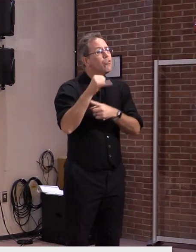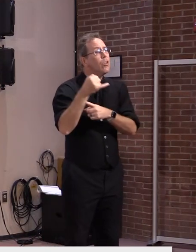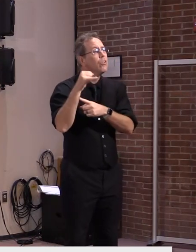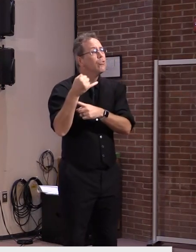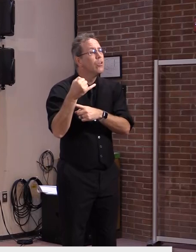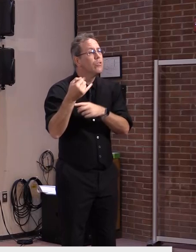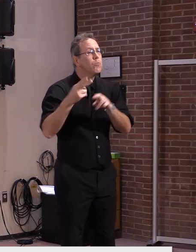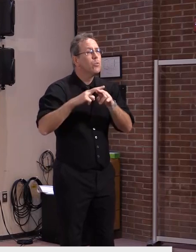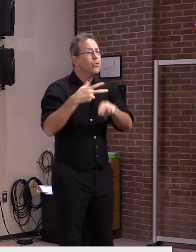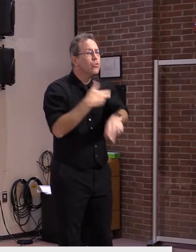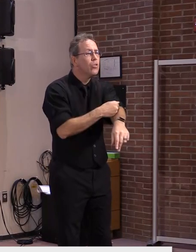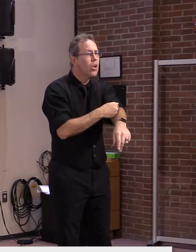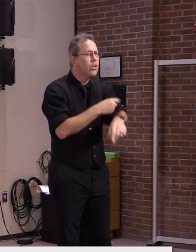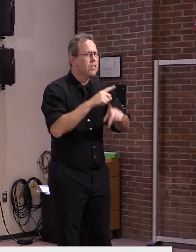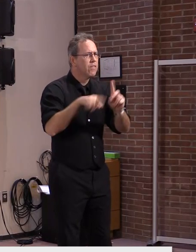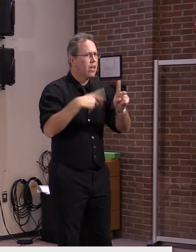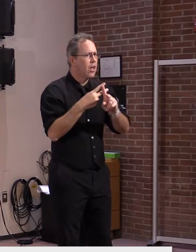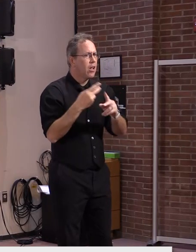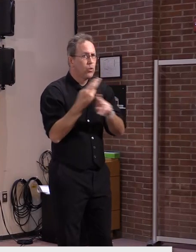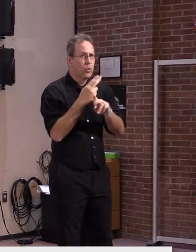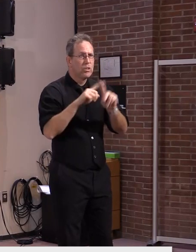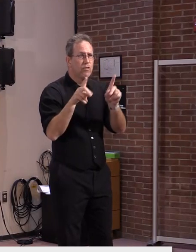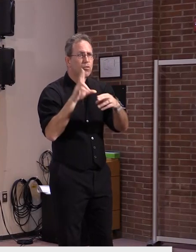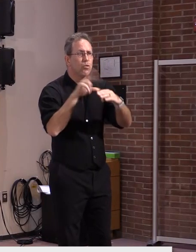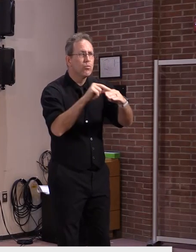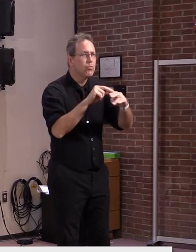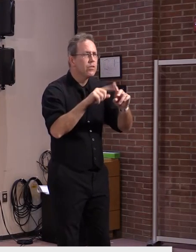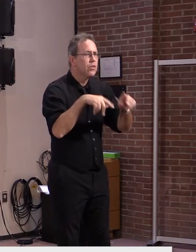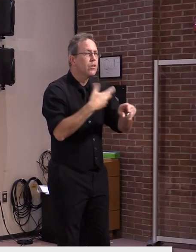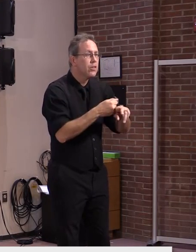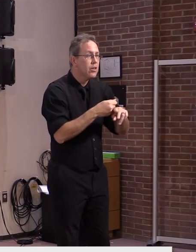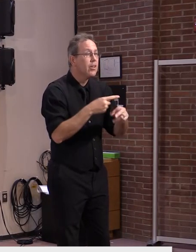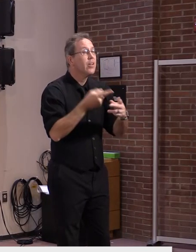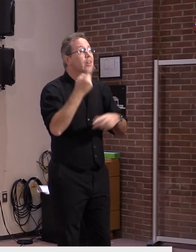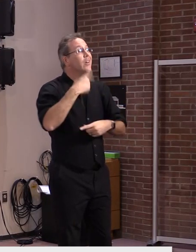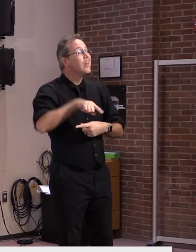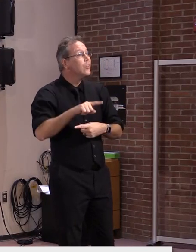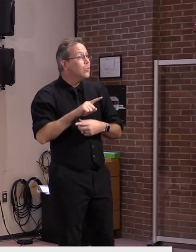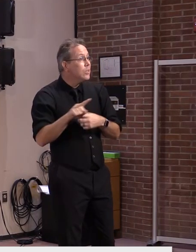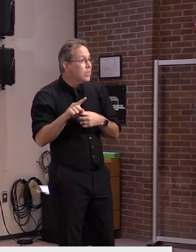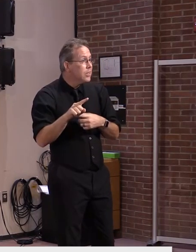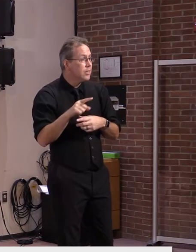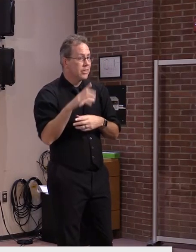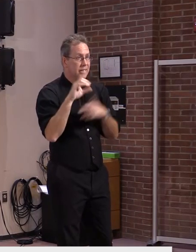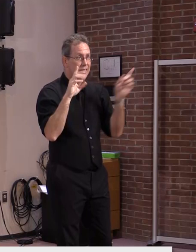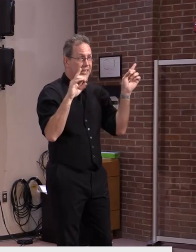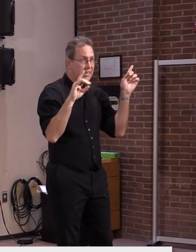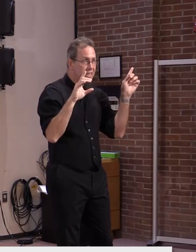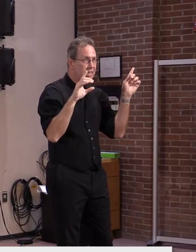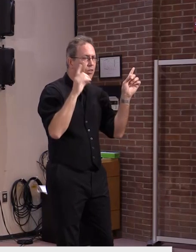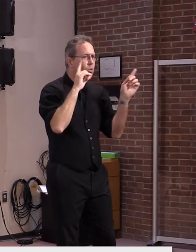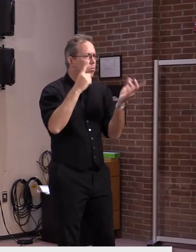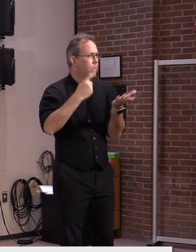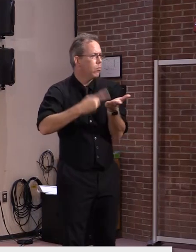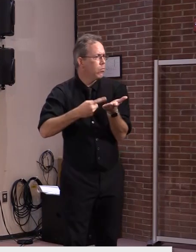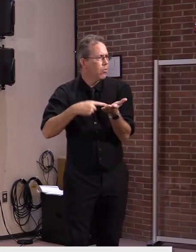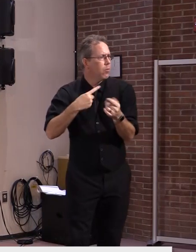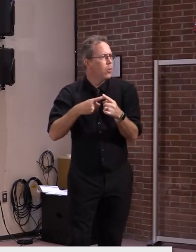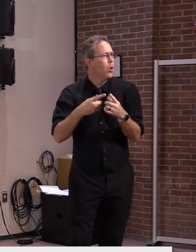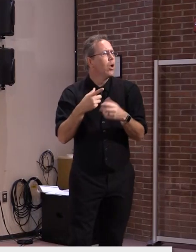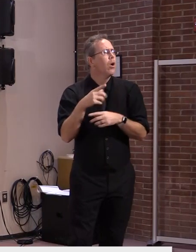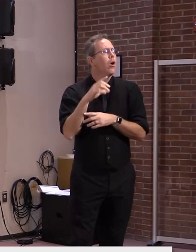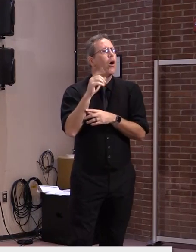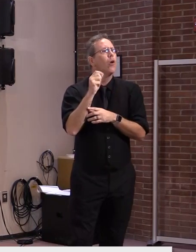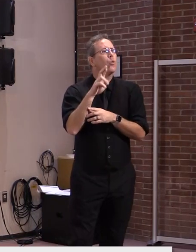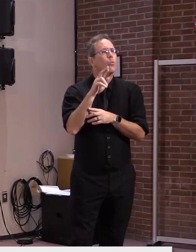CDC panel will meet to discuss the FDA's recommendation. And then on October 26th, they'll